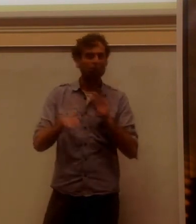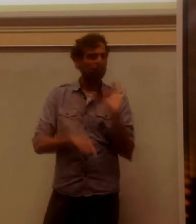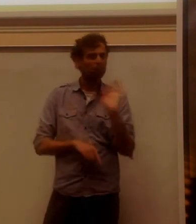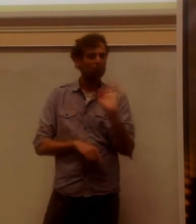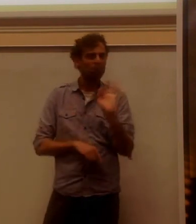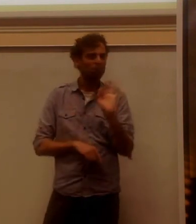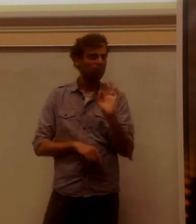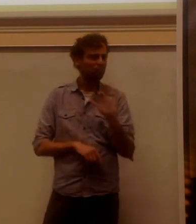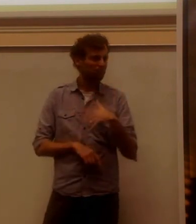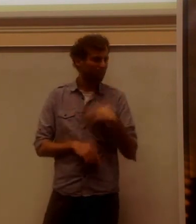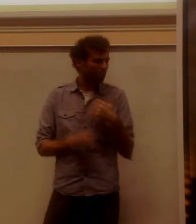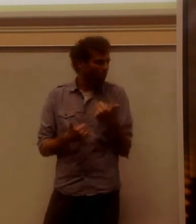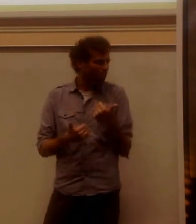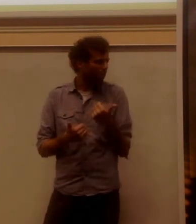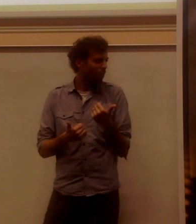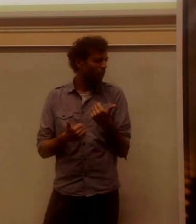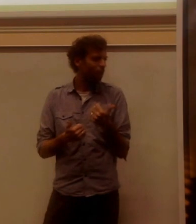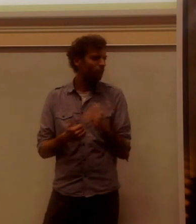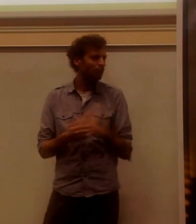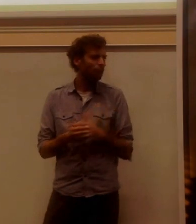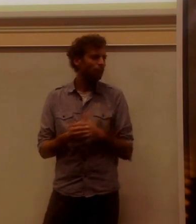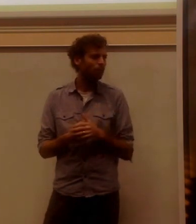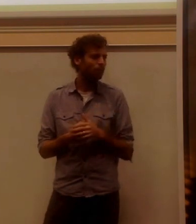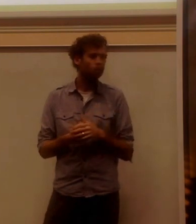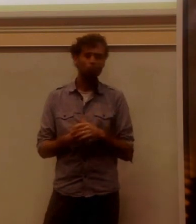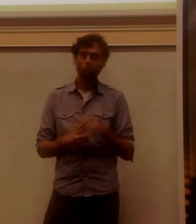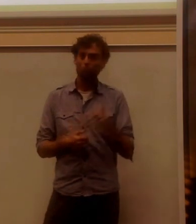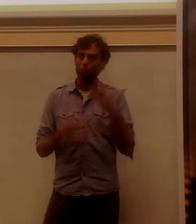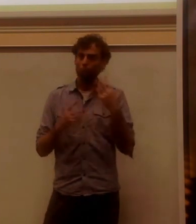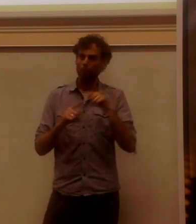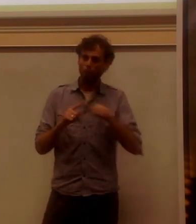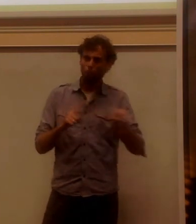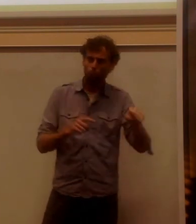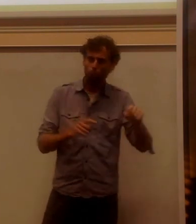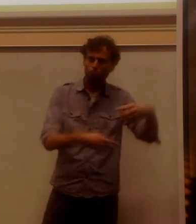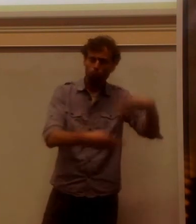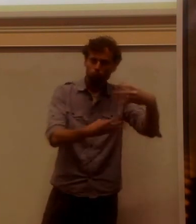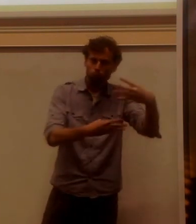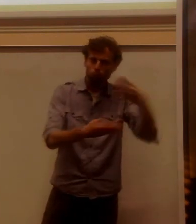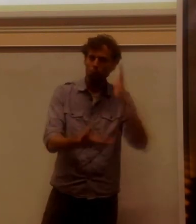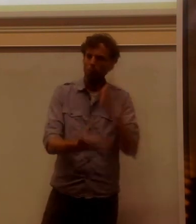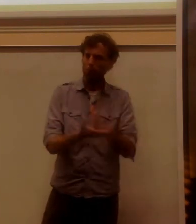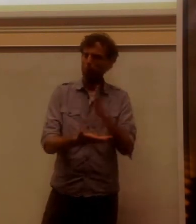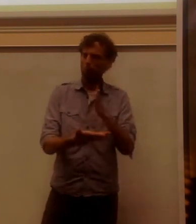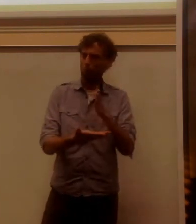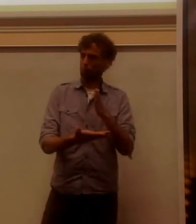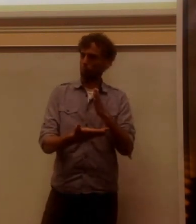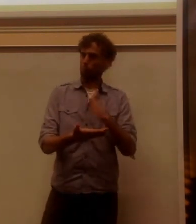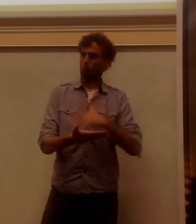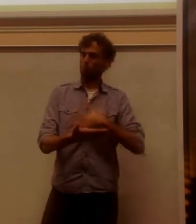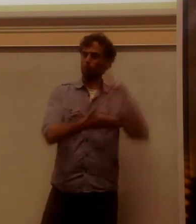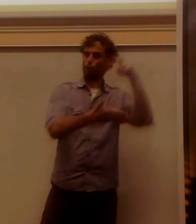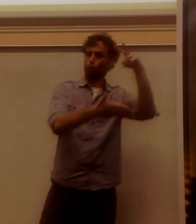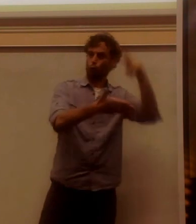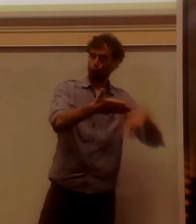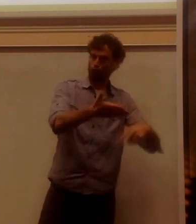Susie, who said, "For me, it ran smoothly. I felt there was no delay, it's very quick." I know that what I was saying was being